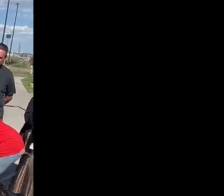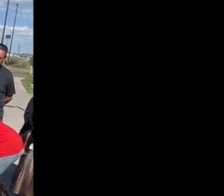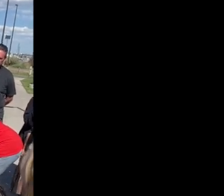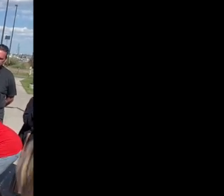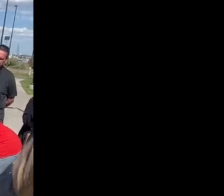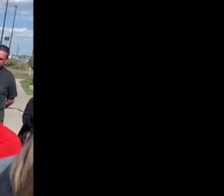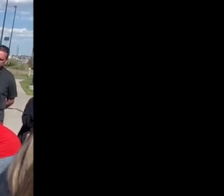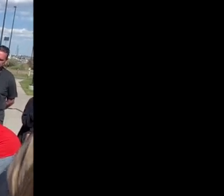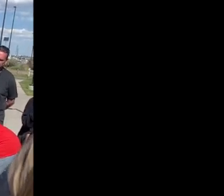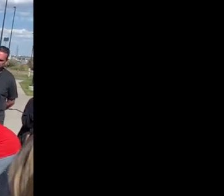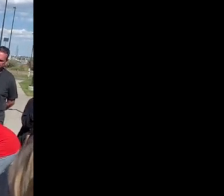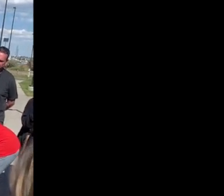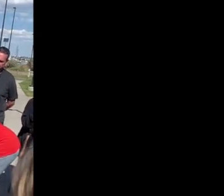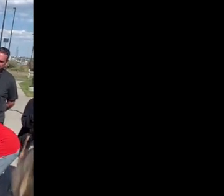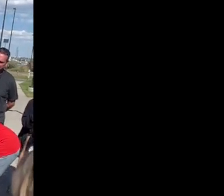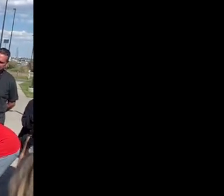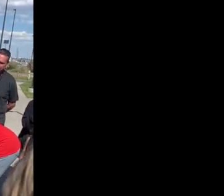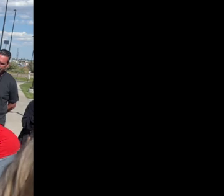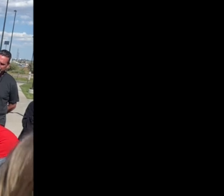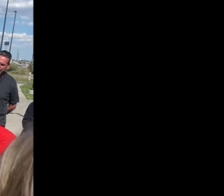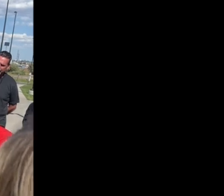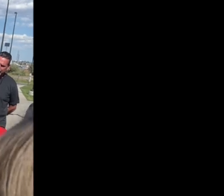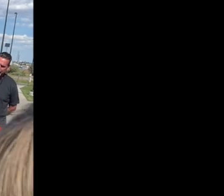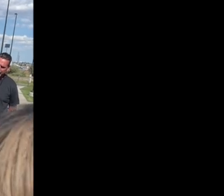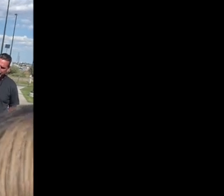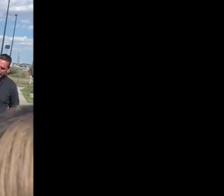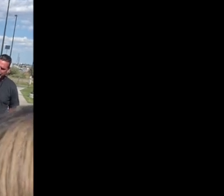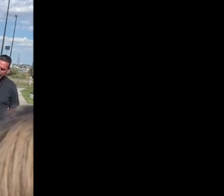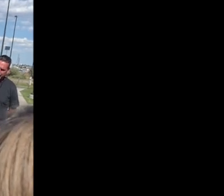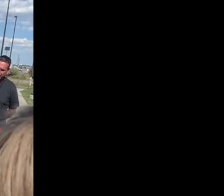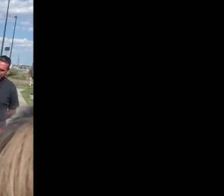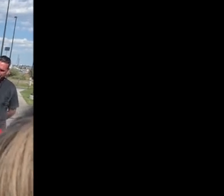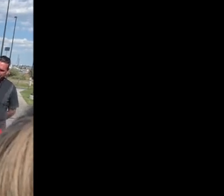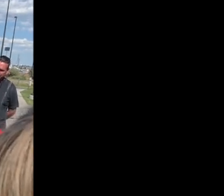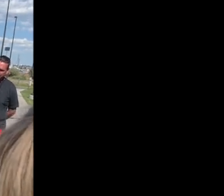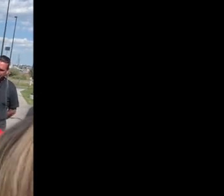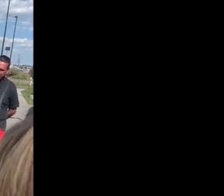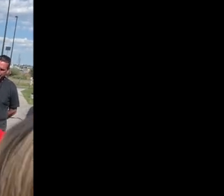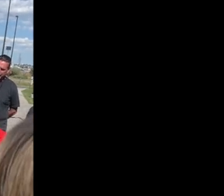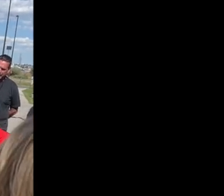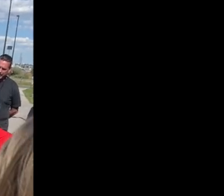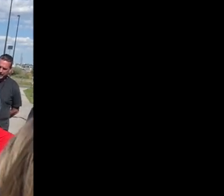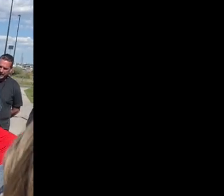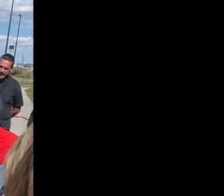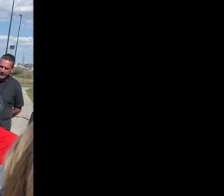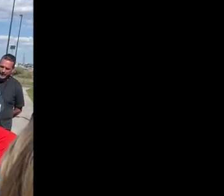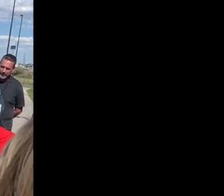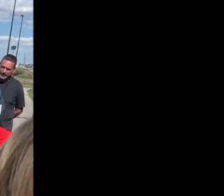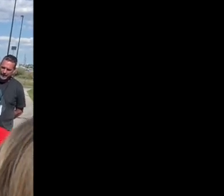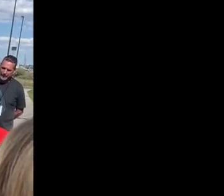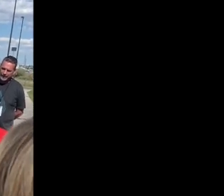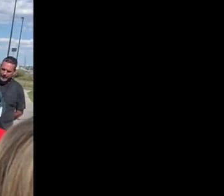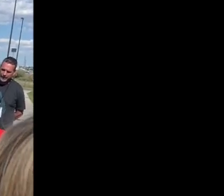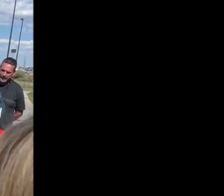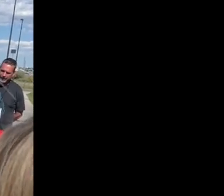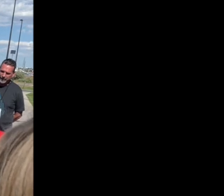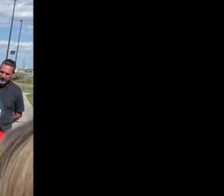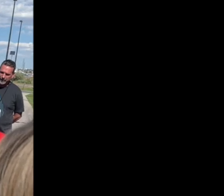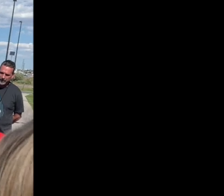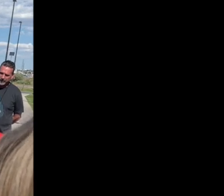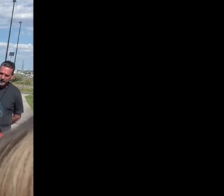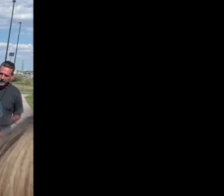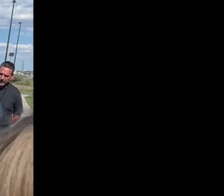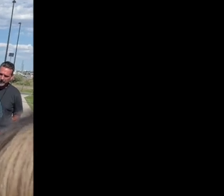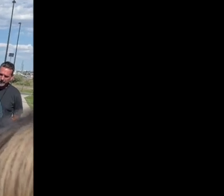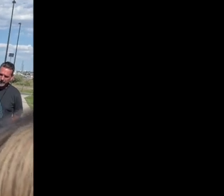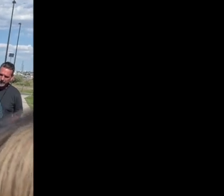Sit down on your rear end. Too cold? Okay. We'll splash you. How about this? Let's just pour water over your head. Is that okay?